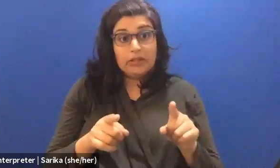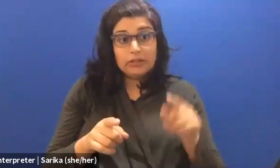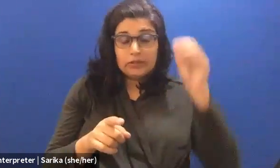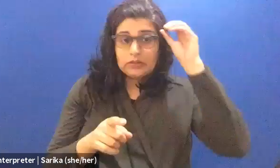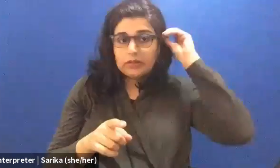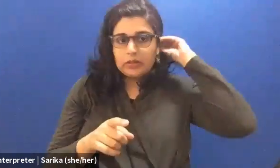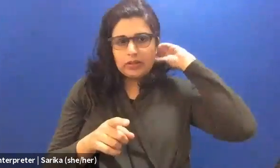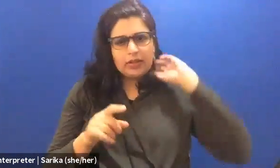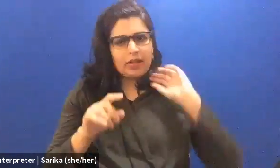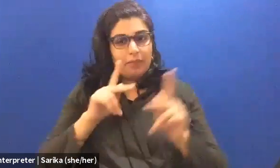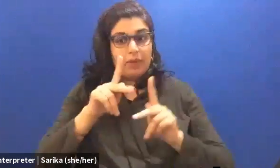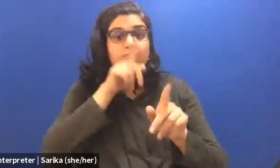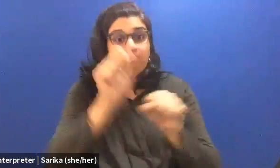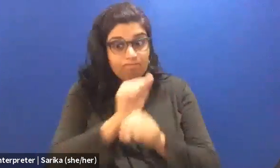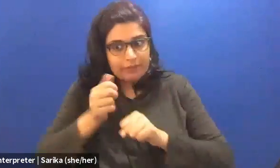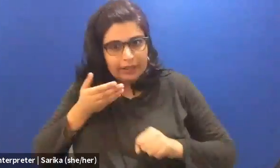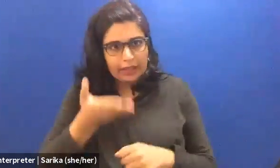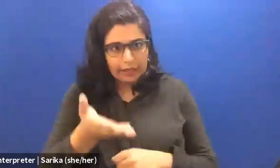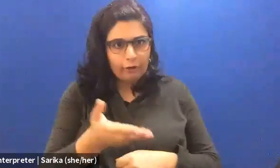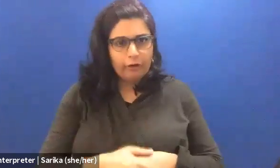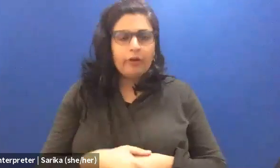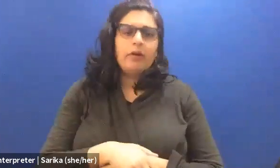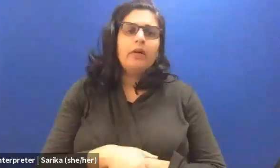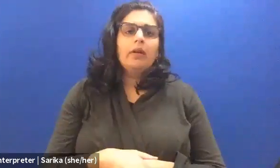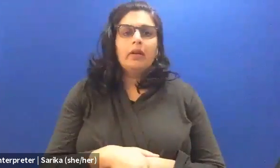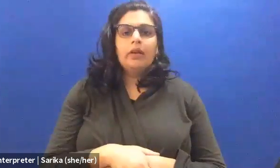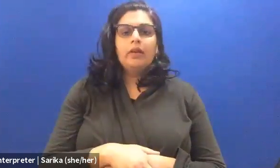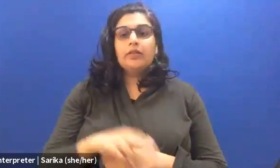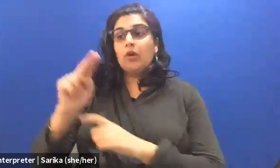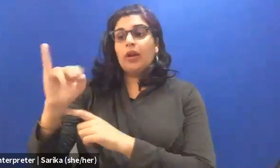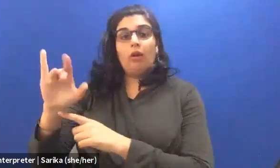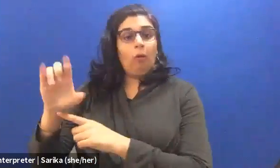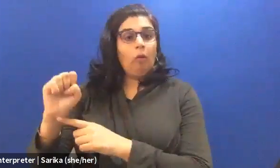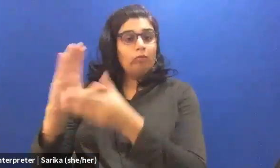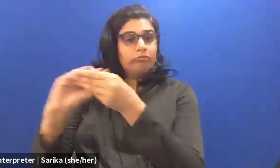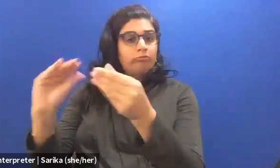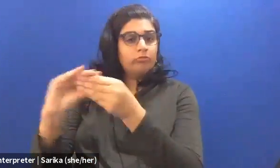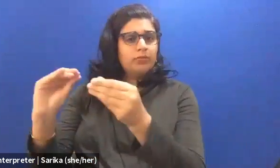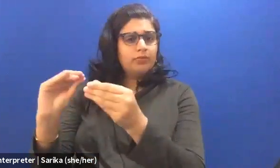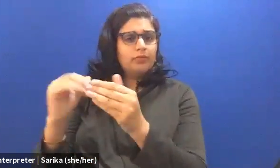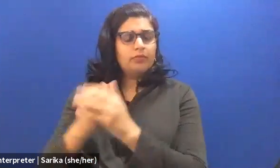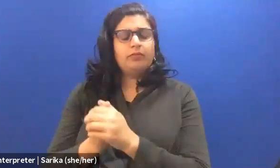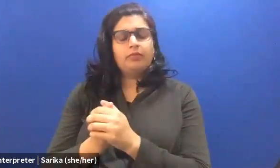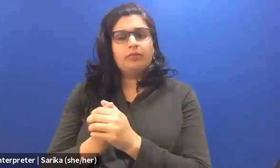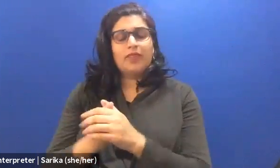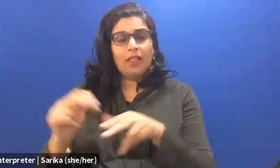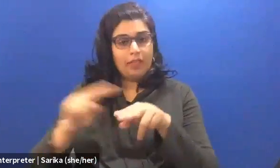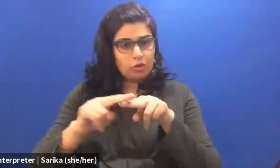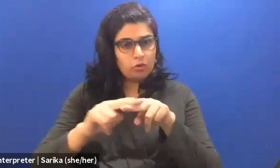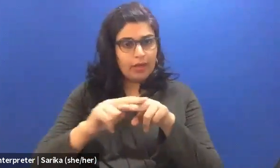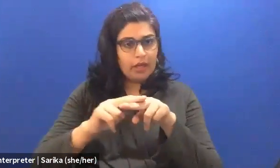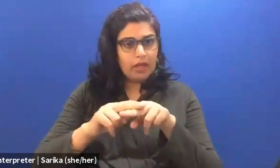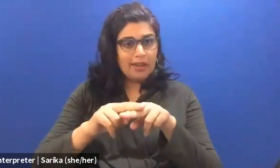so if we think about what Nicole shared, the train, the